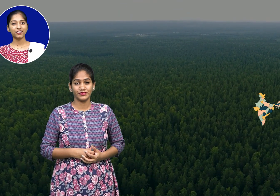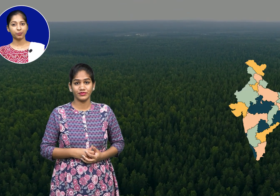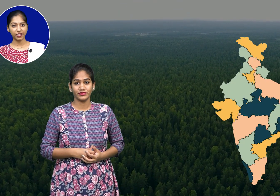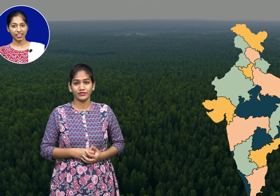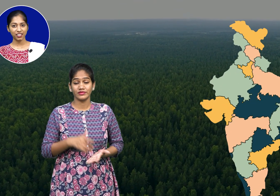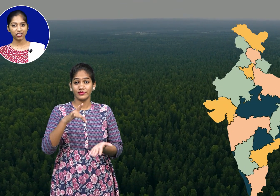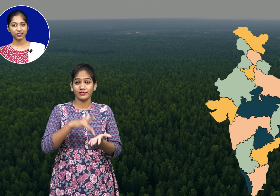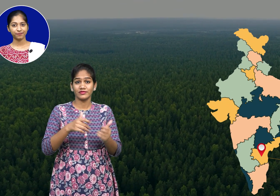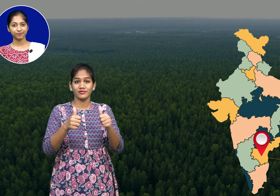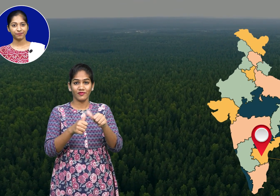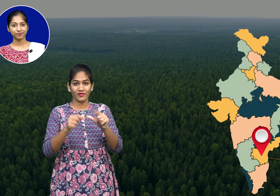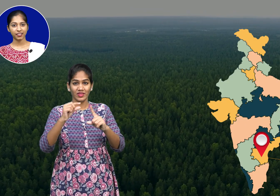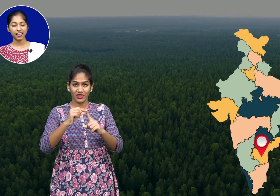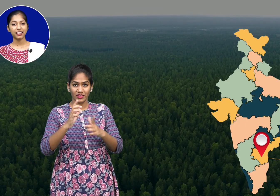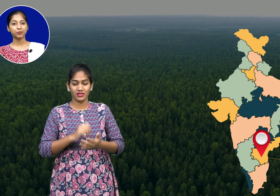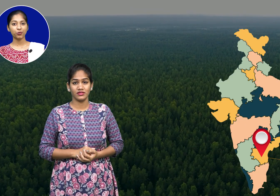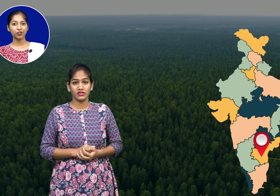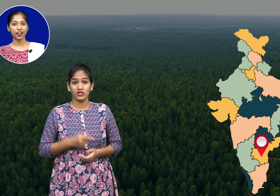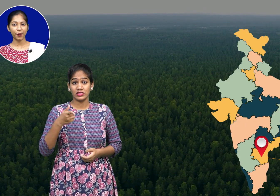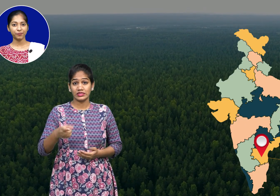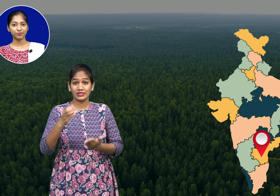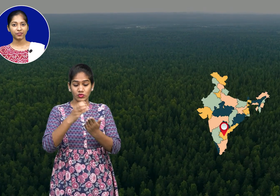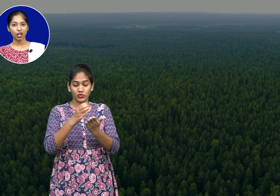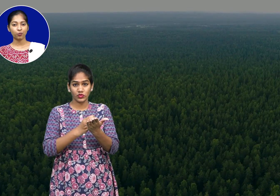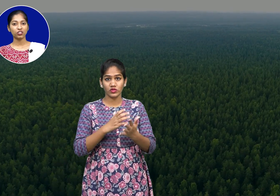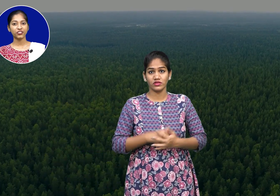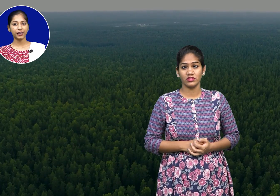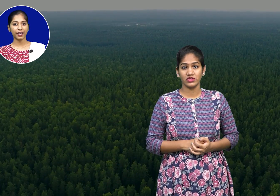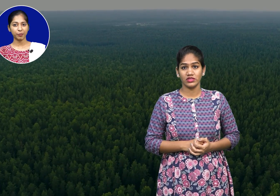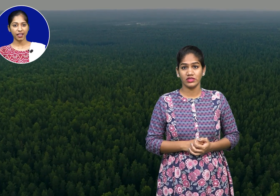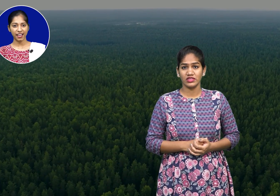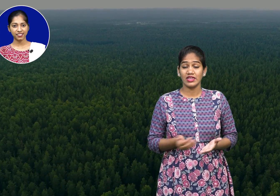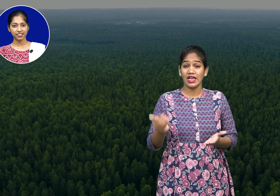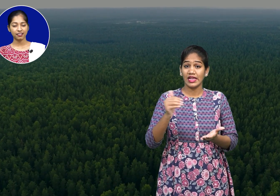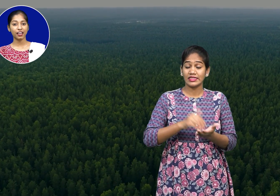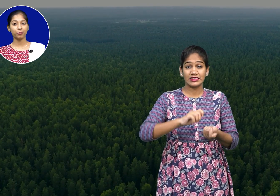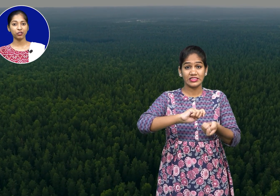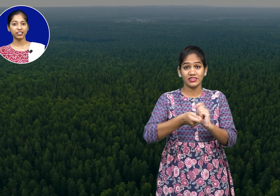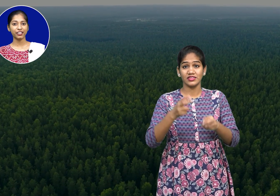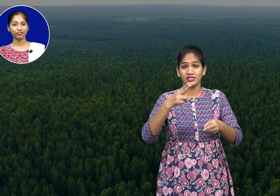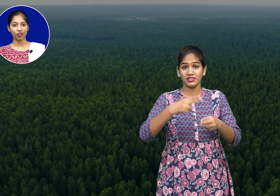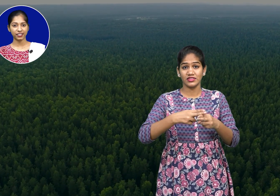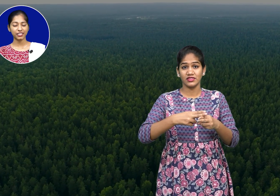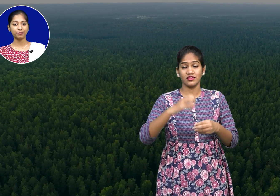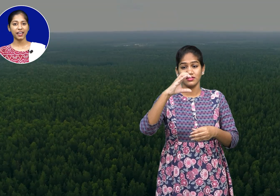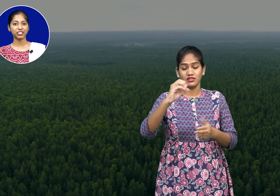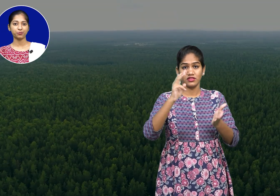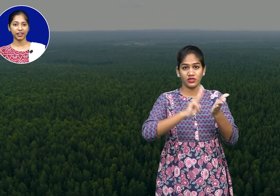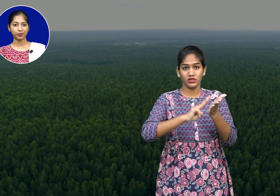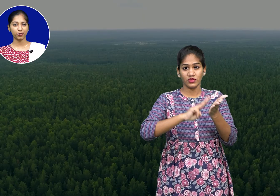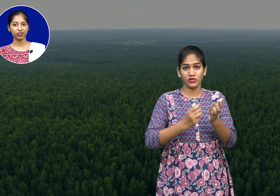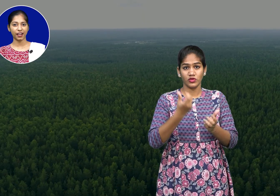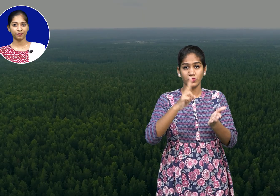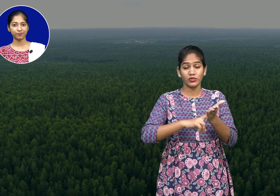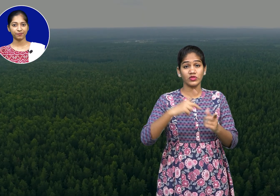In Andhra Pradesh, this program was renamed as Community Forest